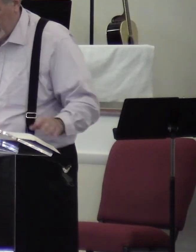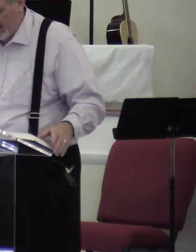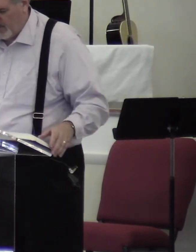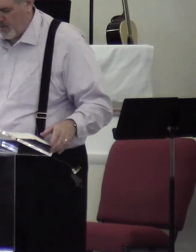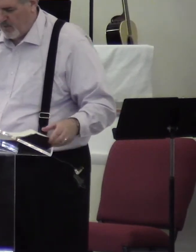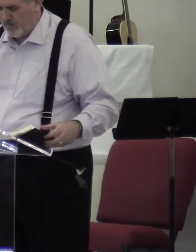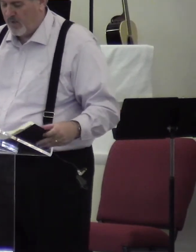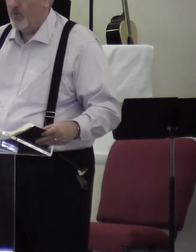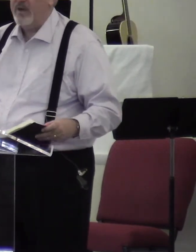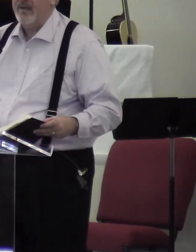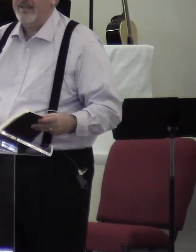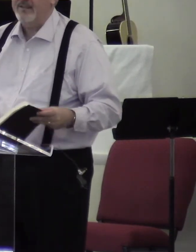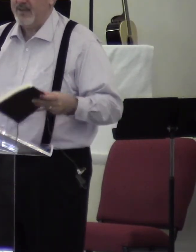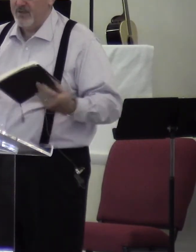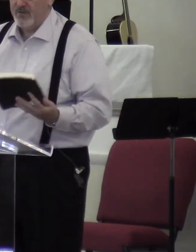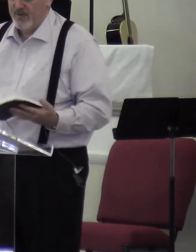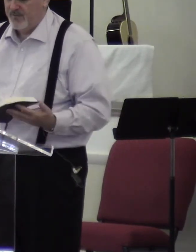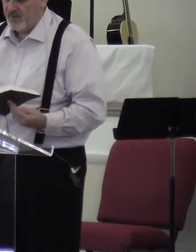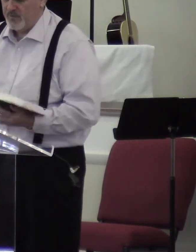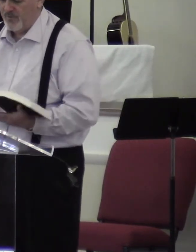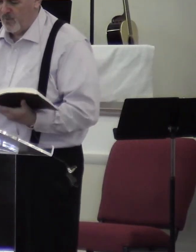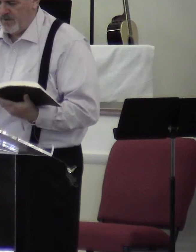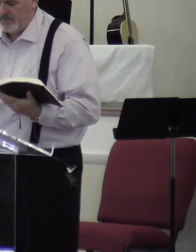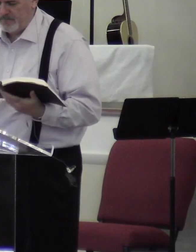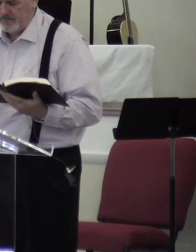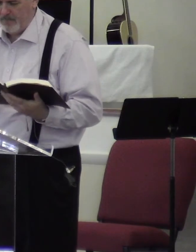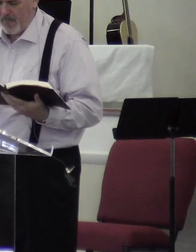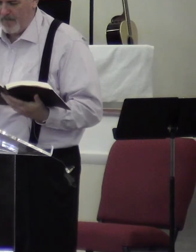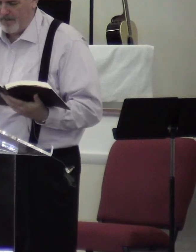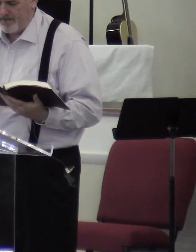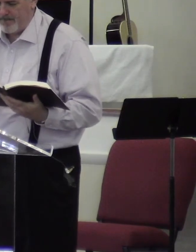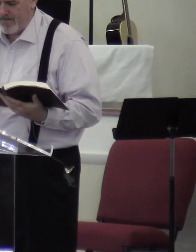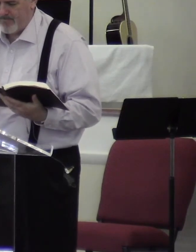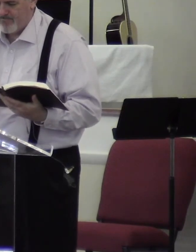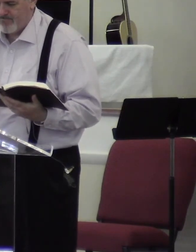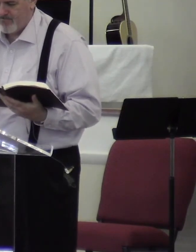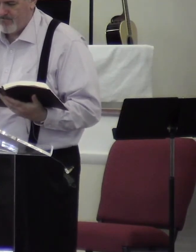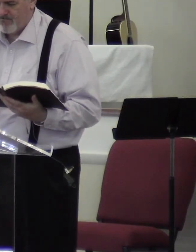2, I'm going to read that section of Scripture for you.